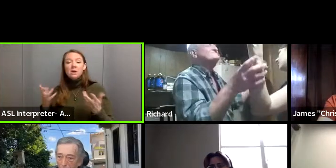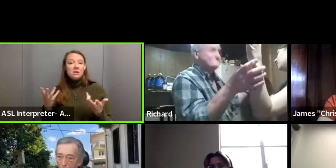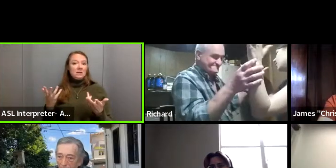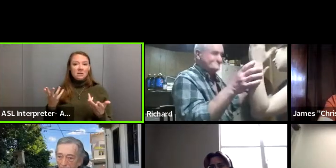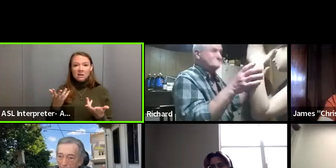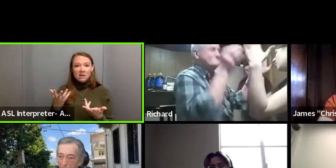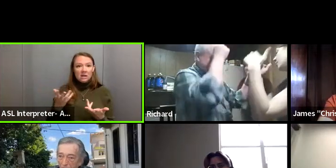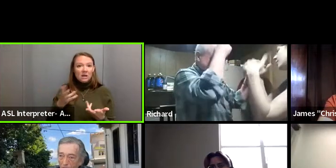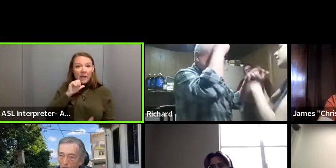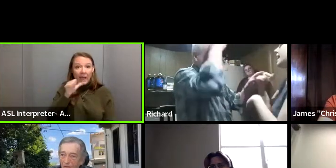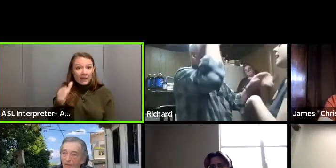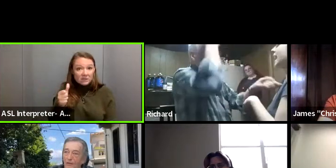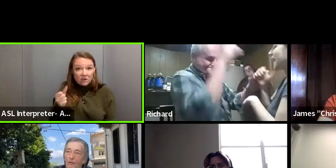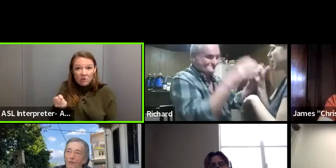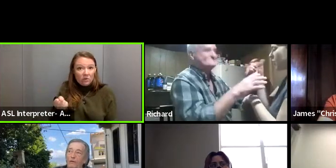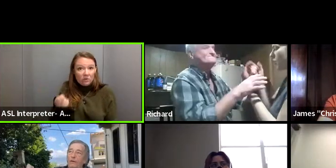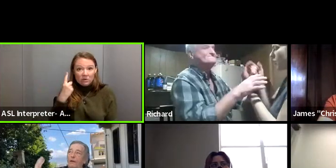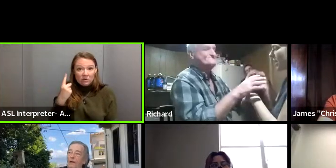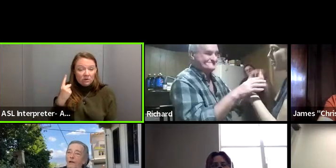don't understand.